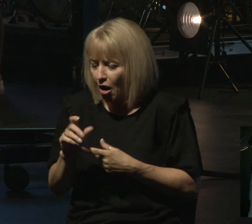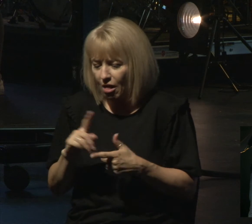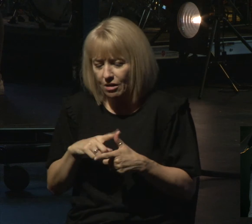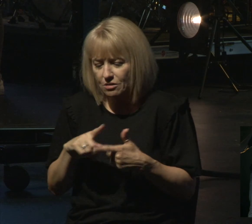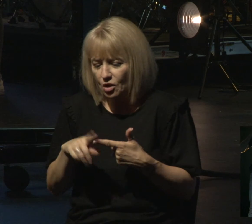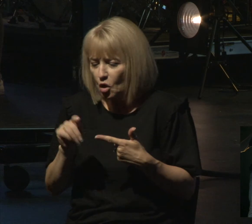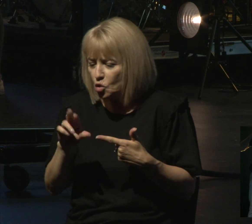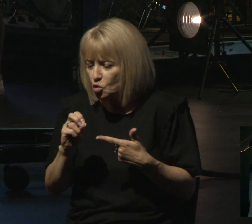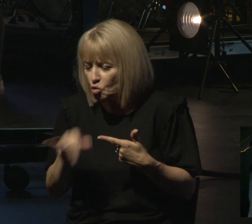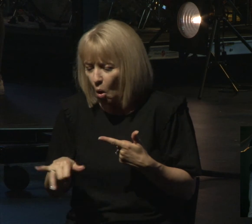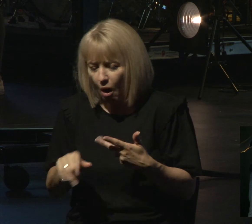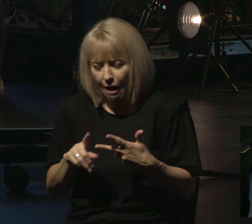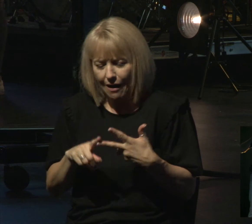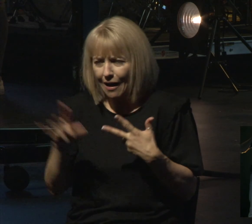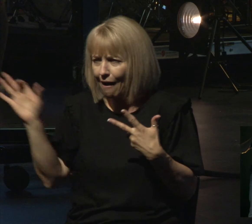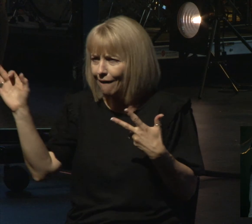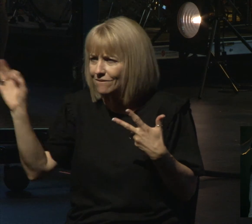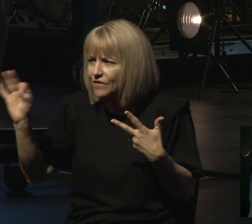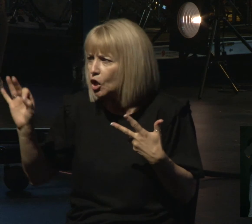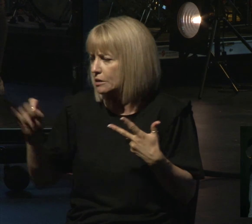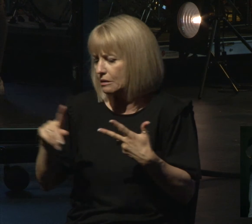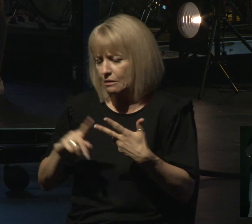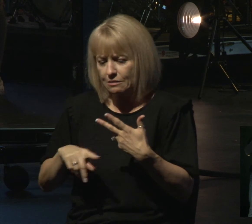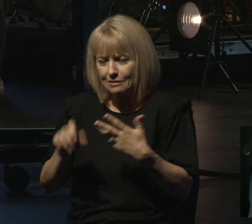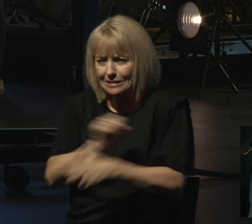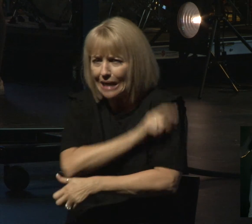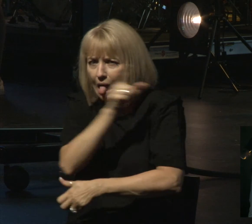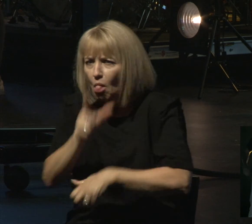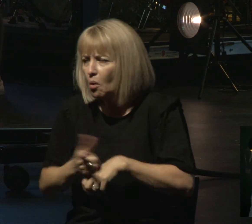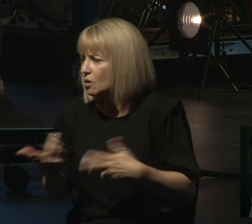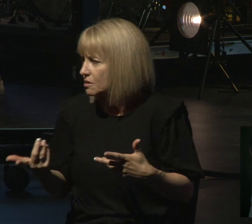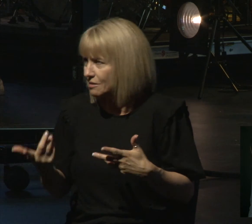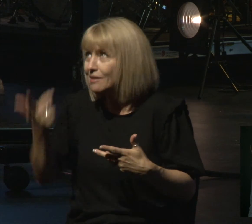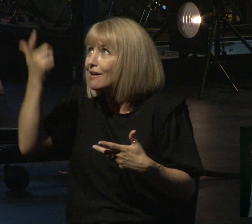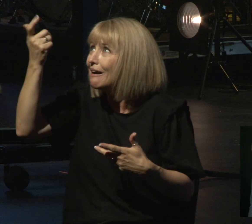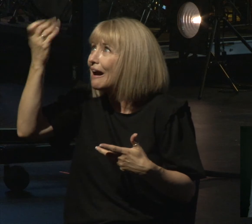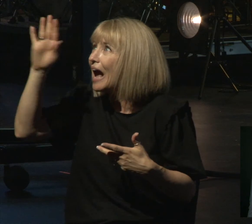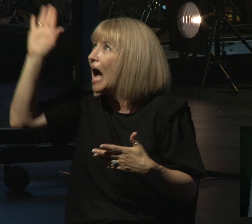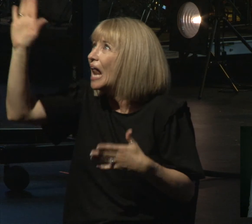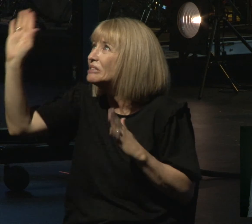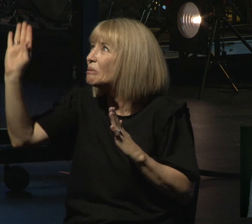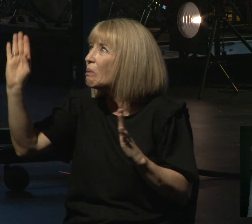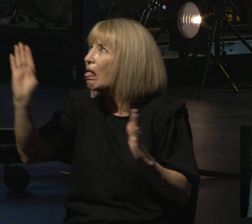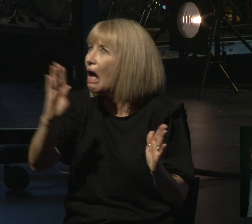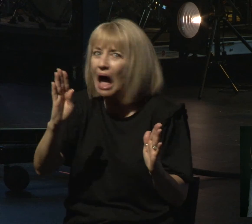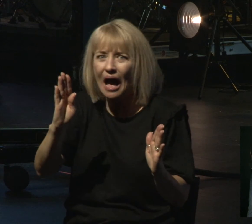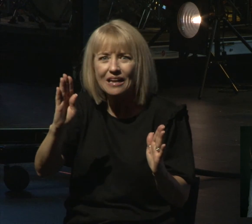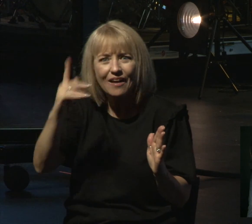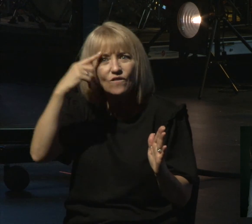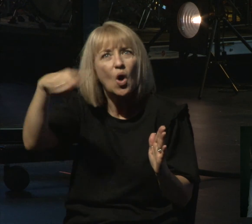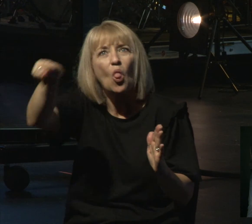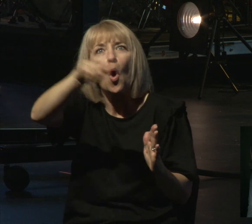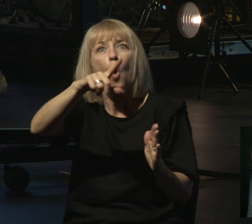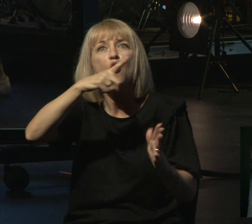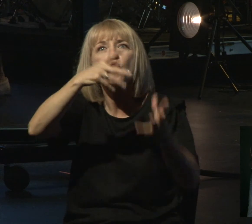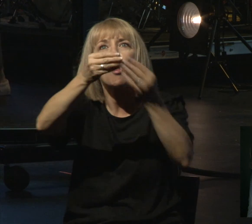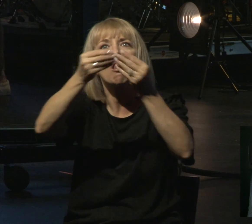and St. Louis, I think God has more for our city. I think there are more lost people who need to find